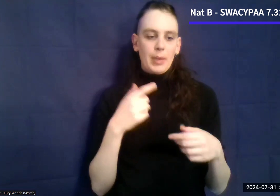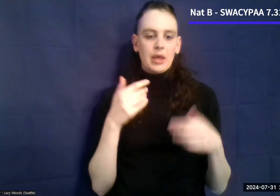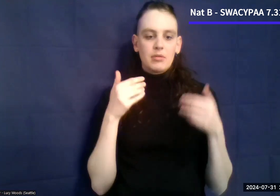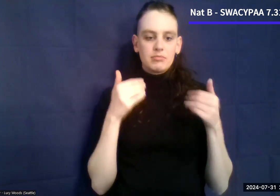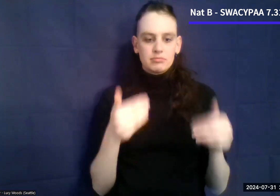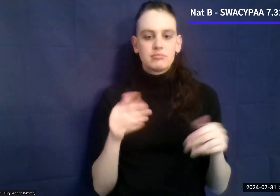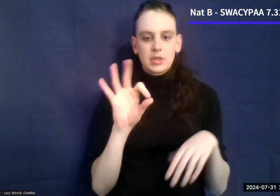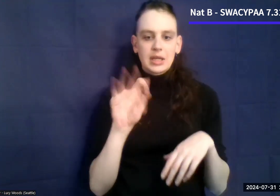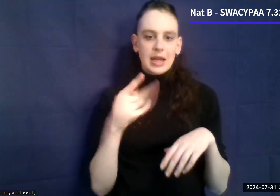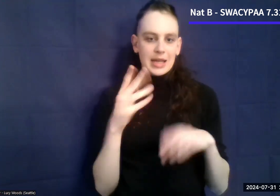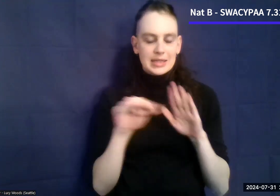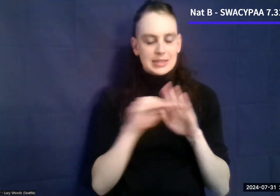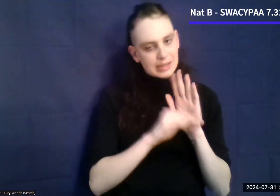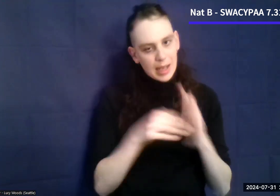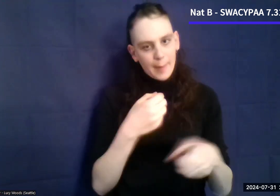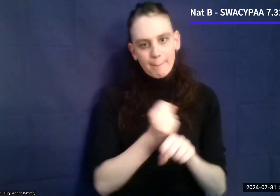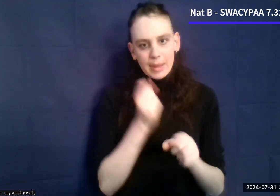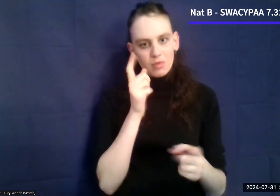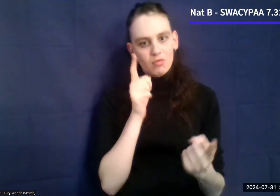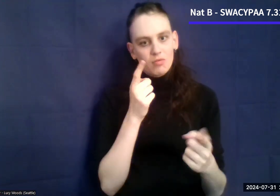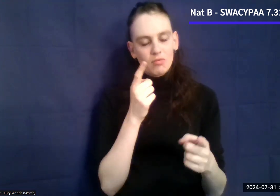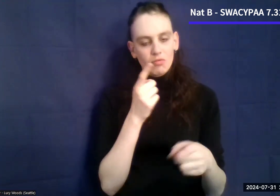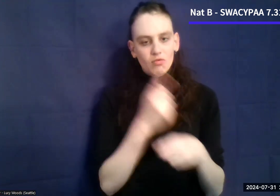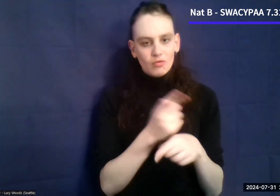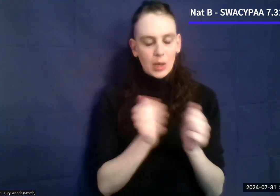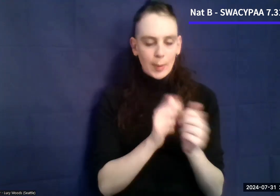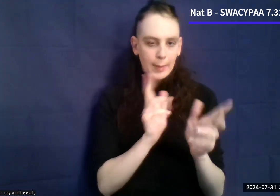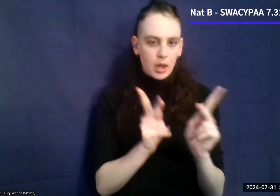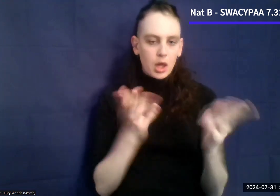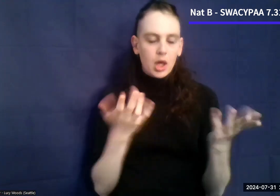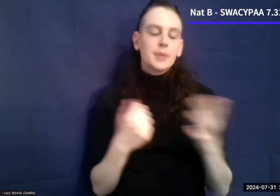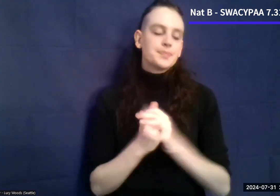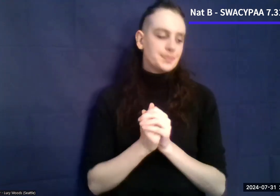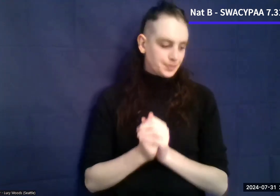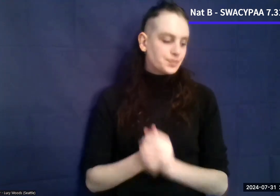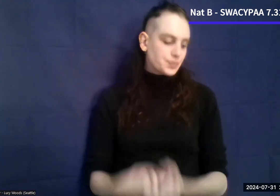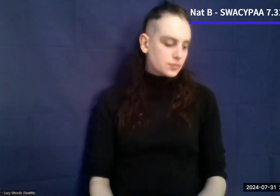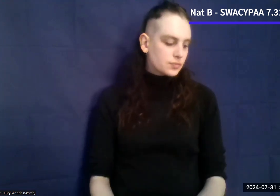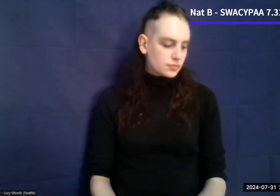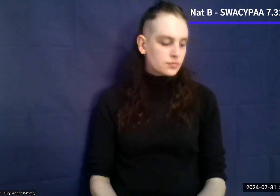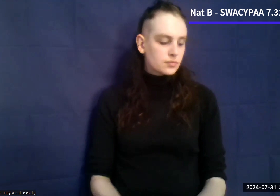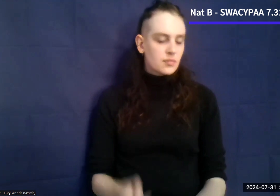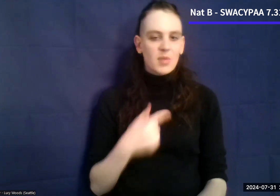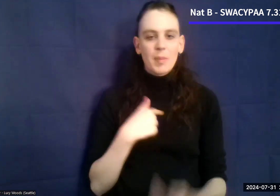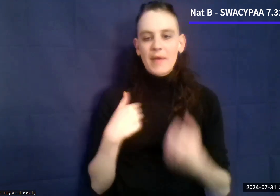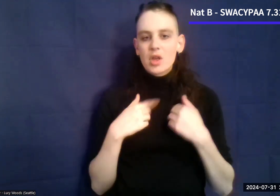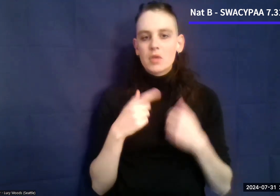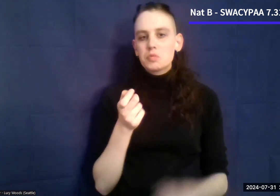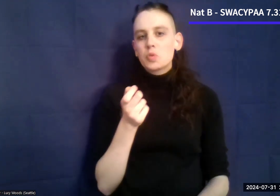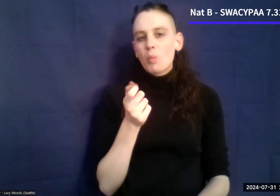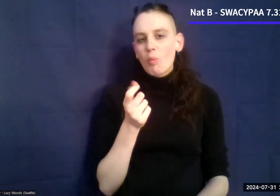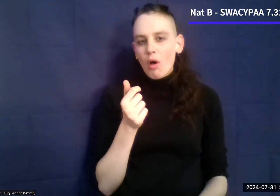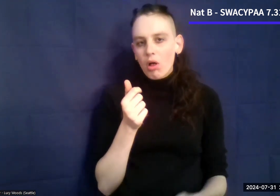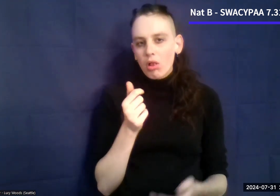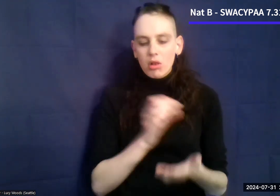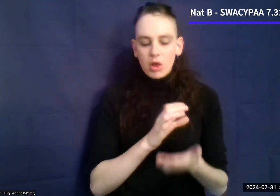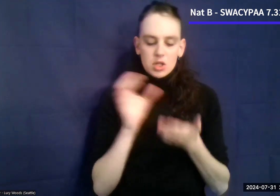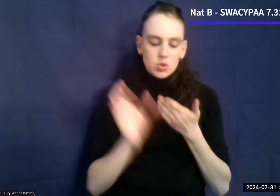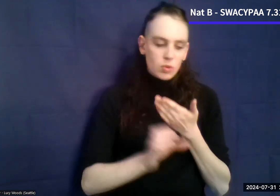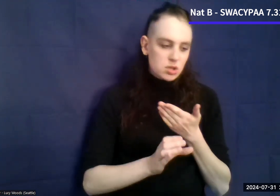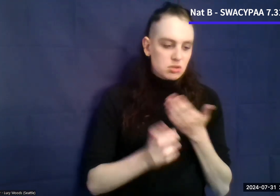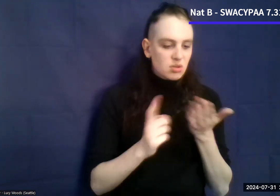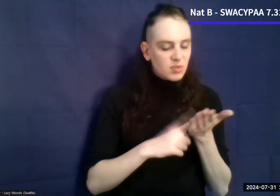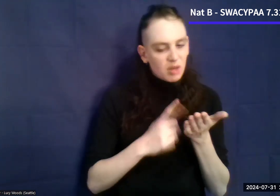after I had quit. Um, so yeah, like I had like little consequences here and there, right? And I was just like, oh, this is